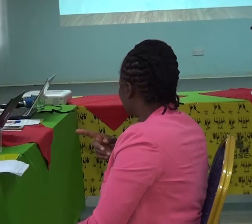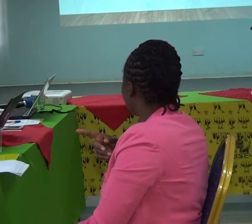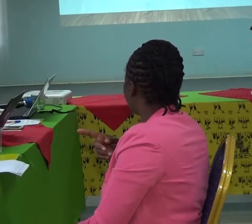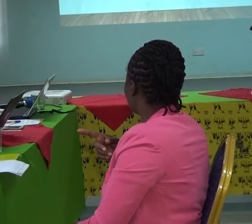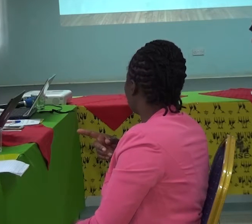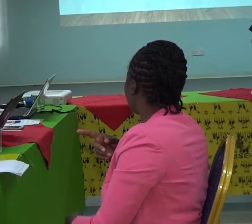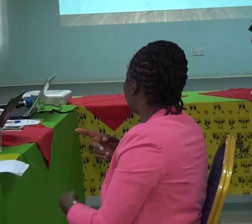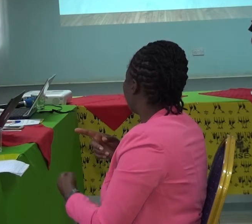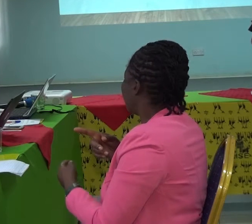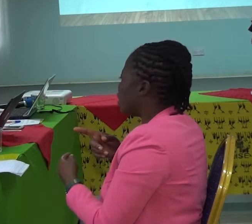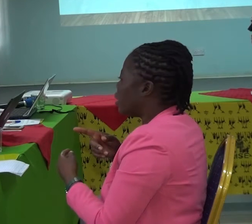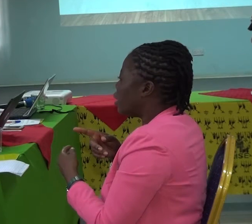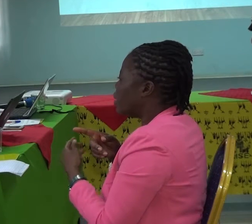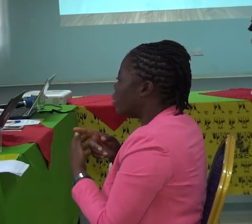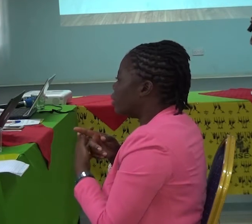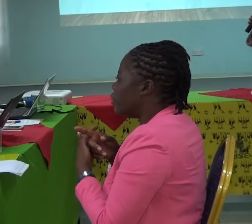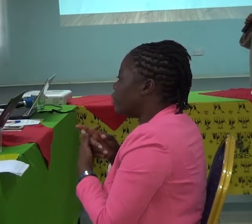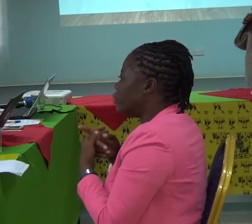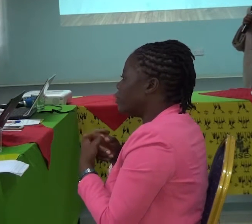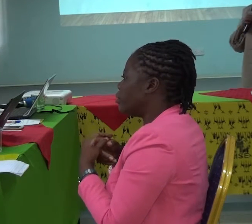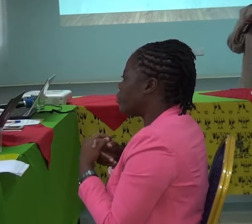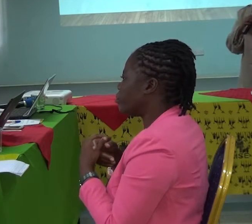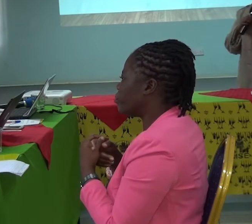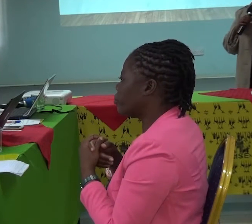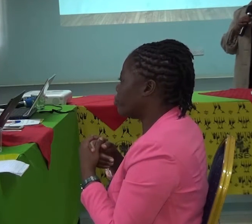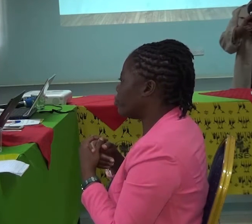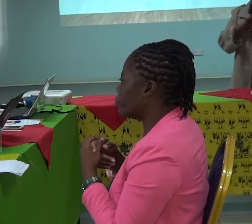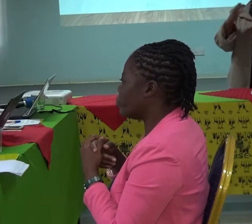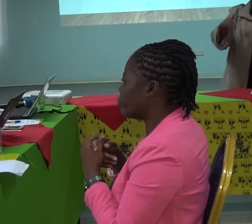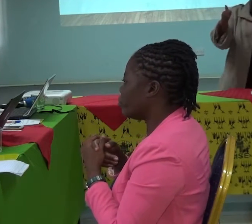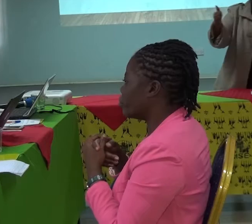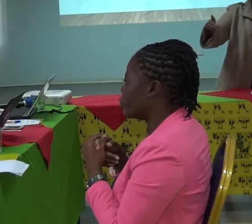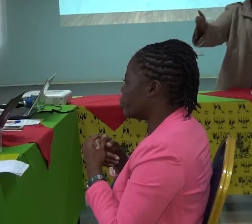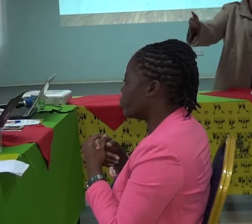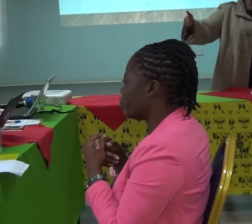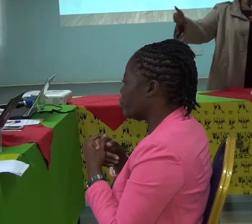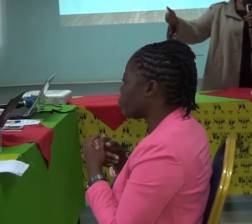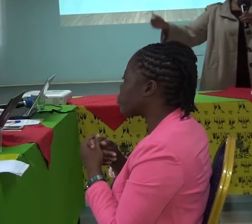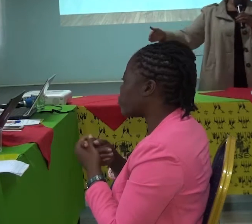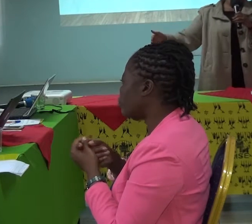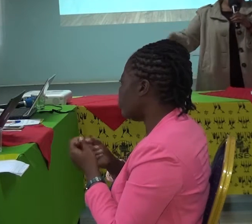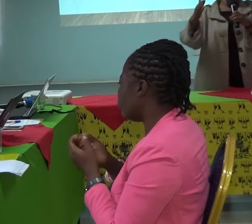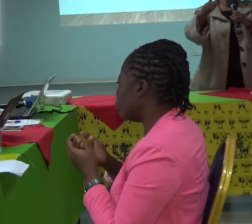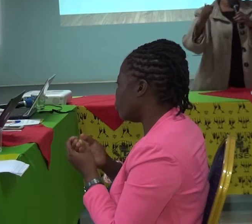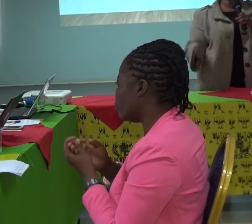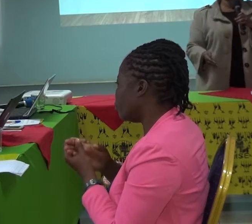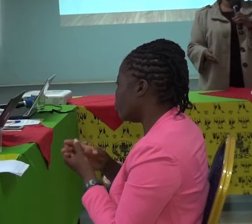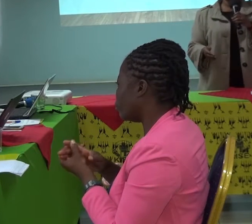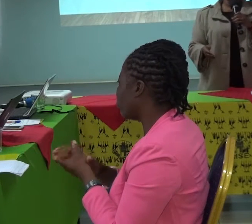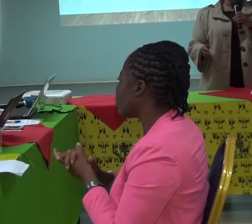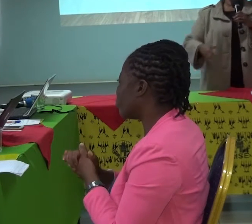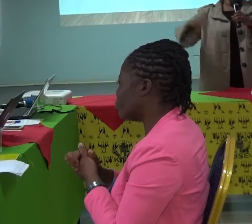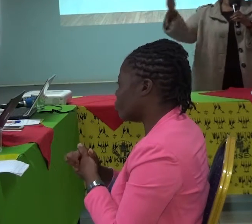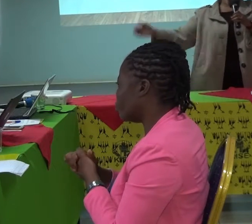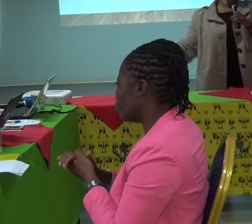number, not that one. I want to go to functional assessment. Why are these children not gaining from school? They were assessed the first